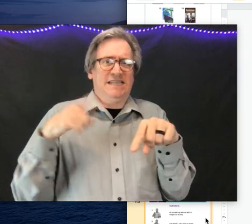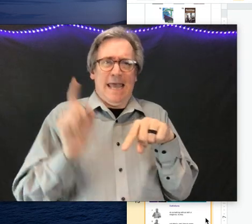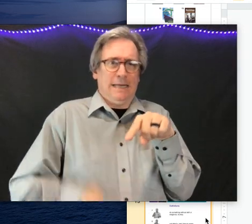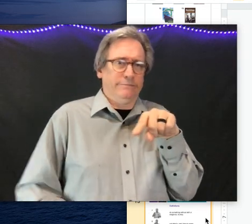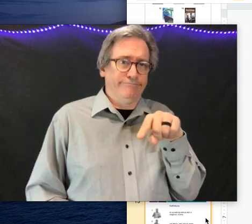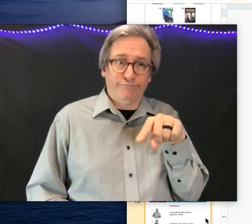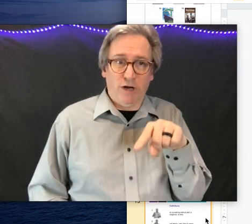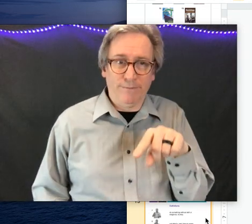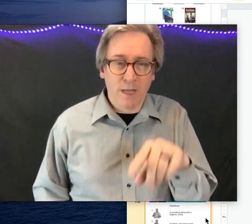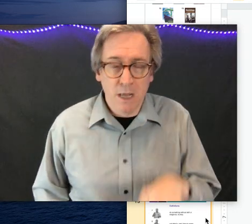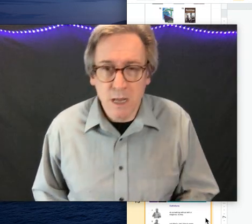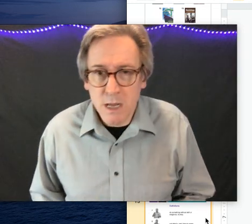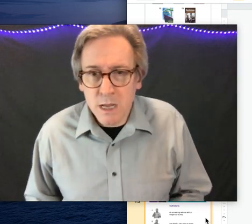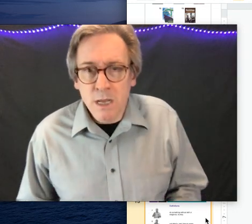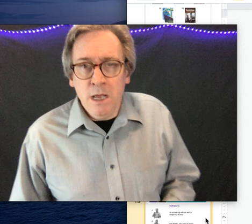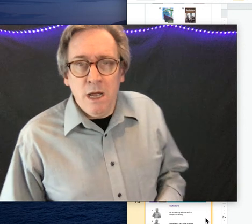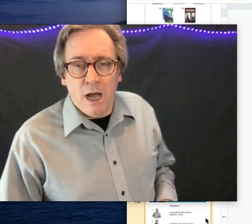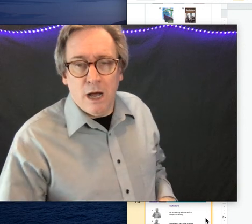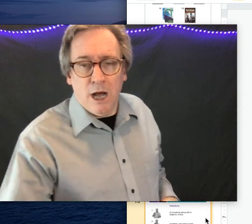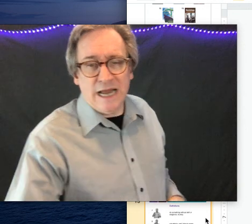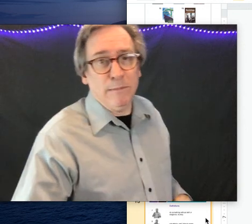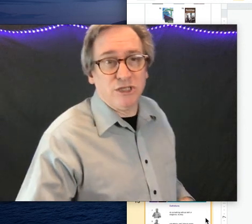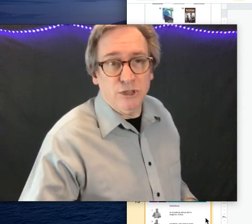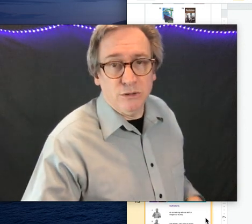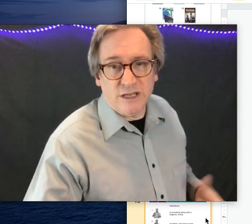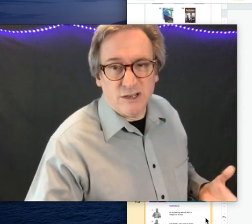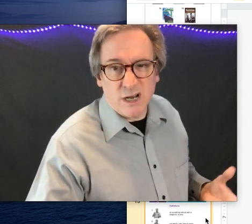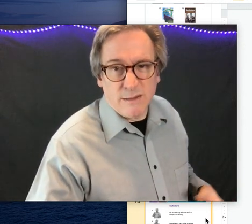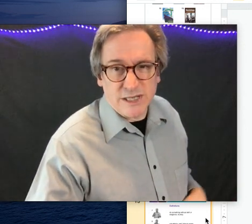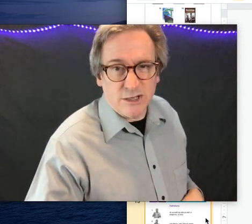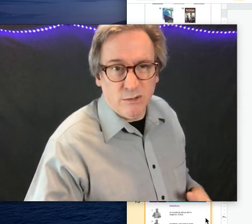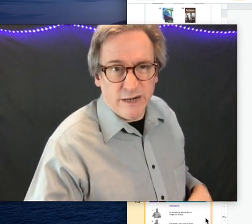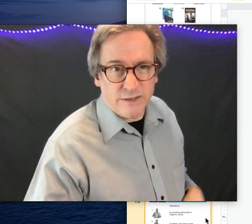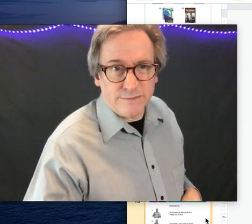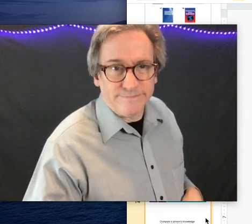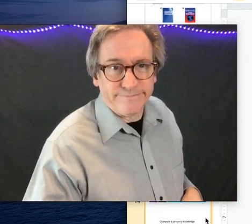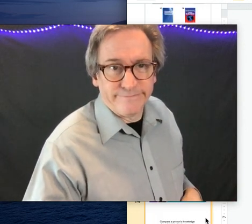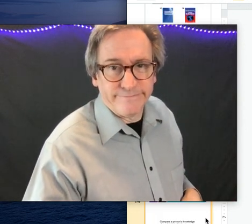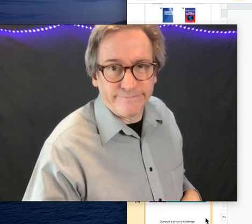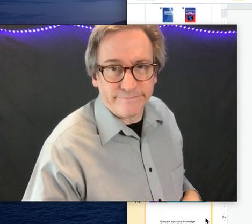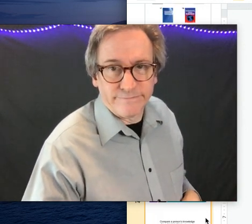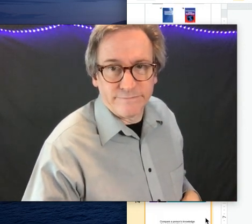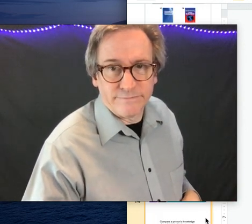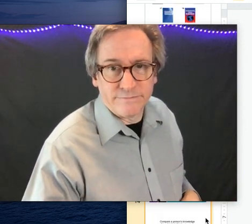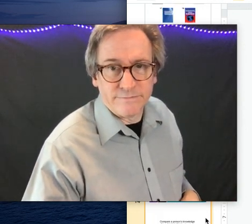I just can't. Right? Unable to, that there's an obstacle, whatever.